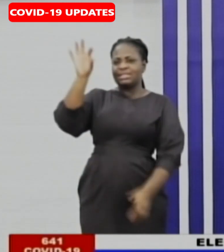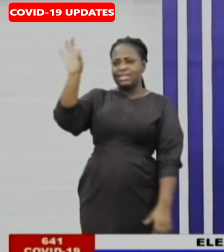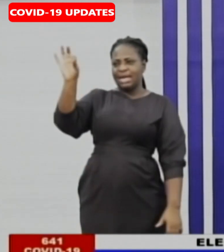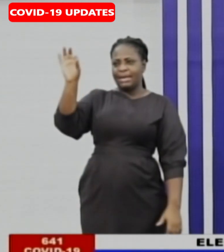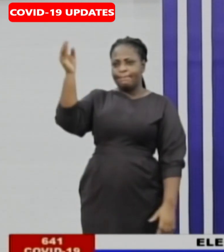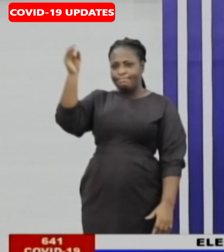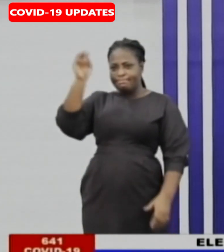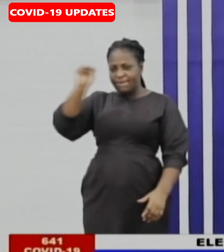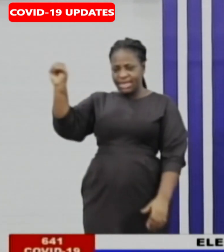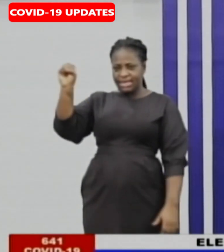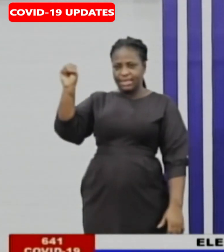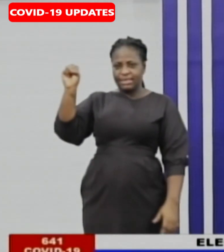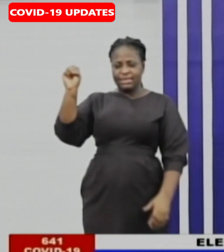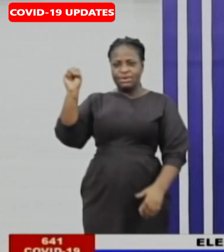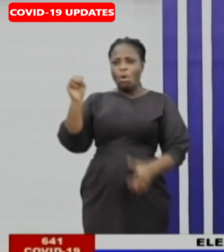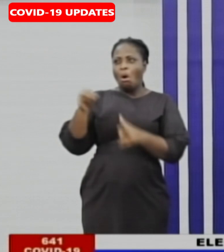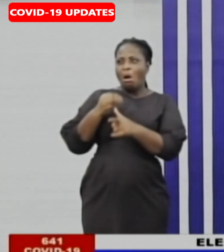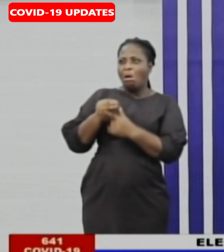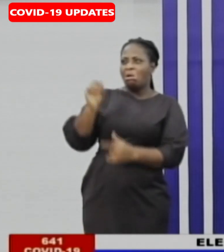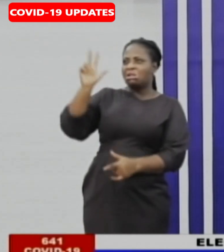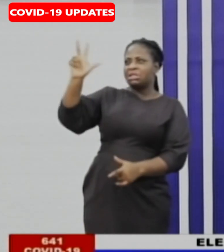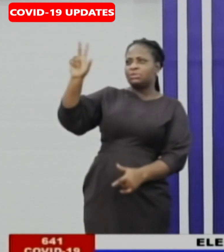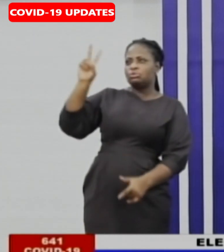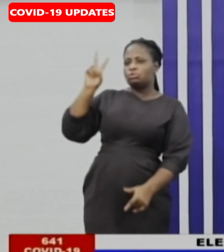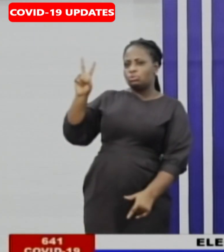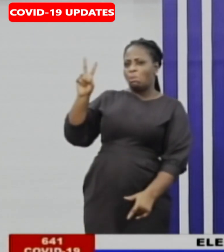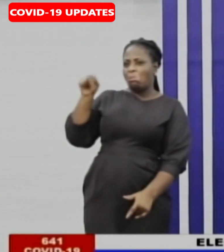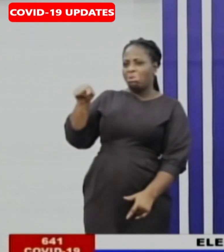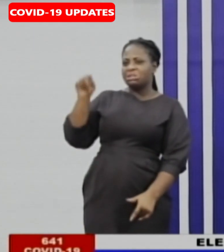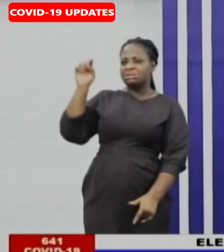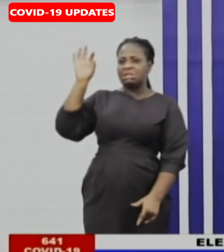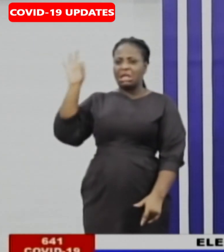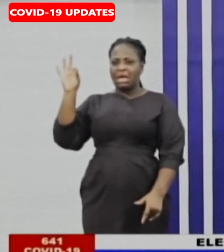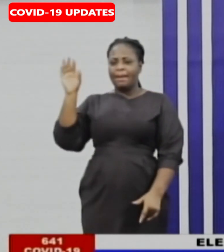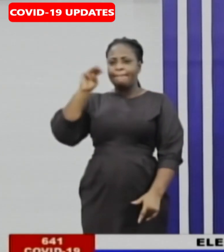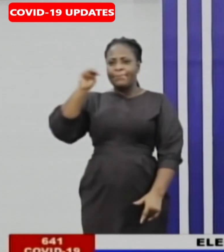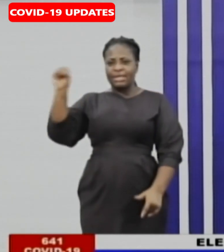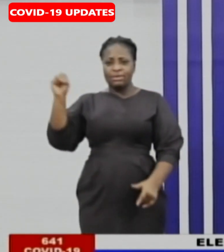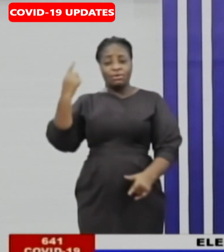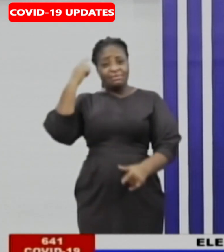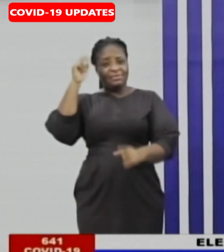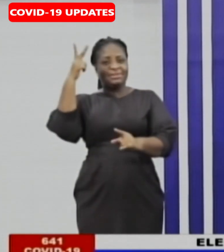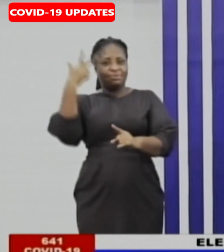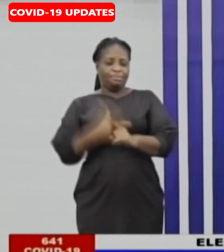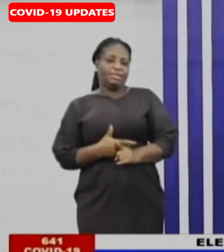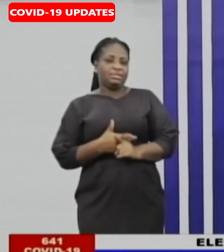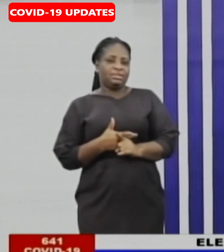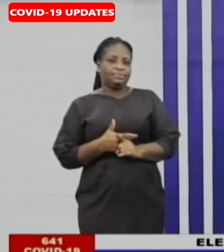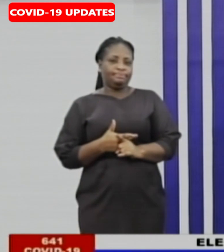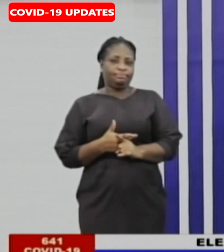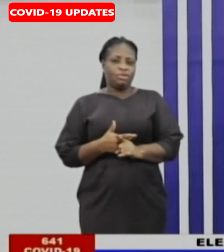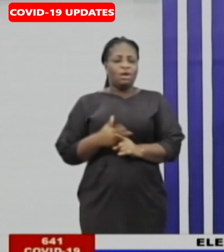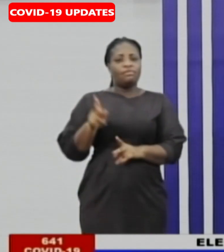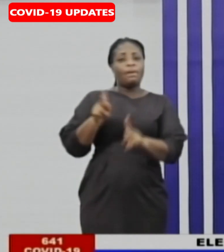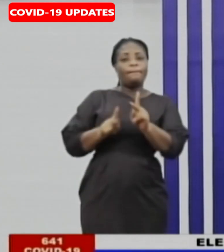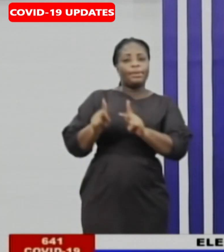month, or 32.9 million Ghana cedis for 3 months, for a